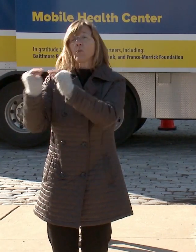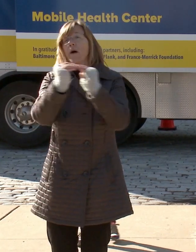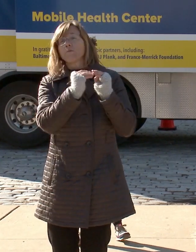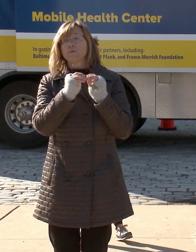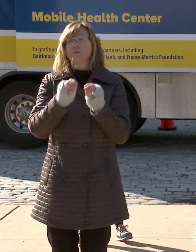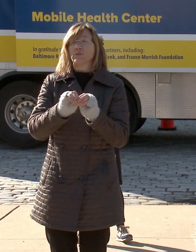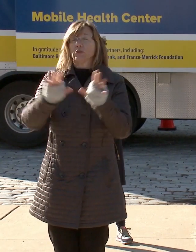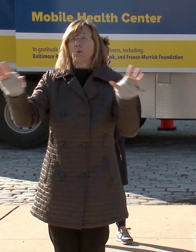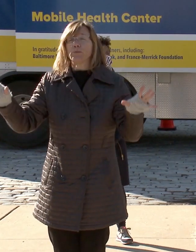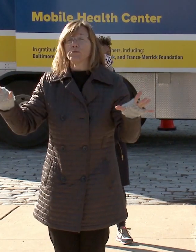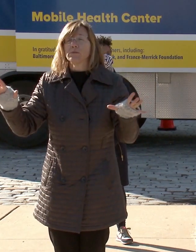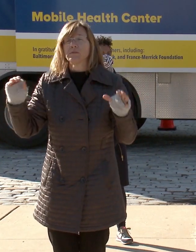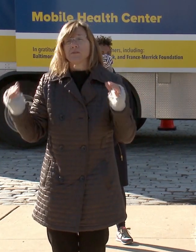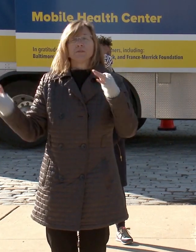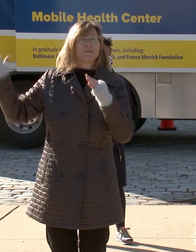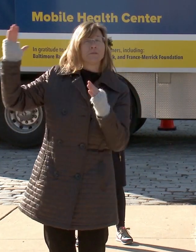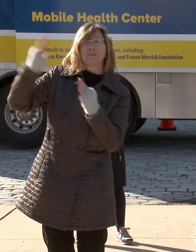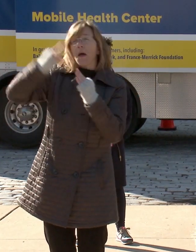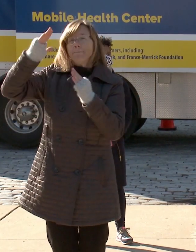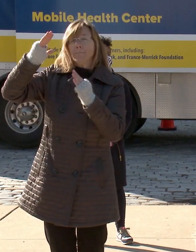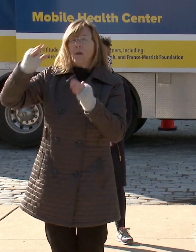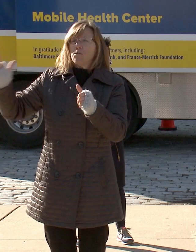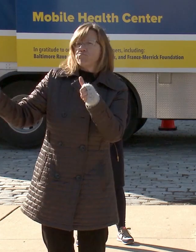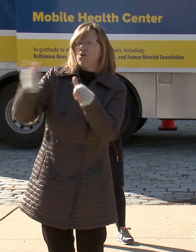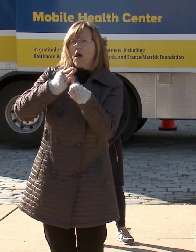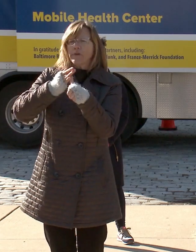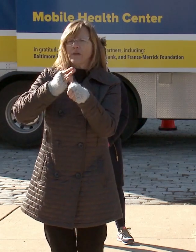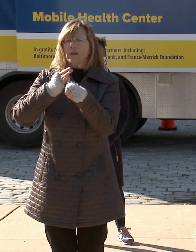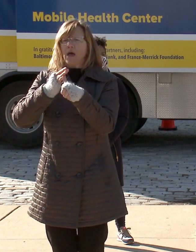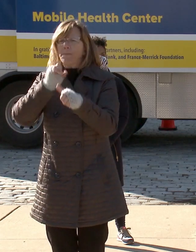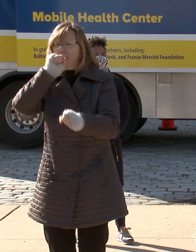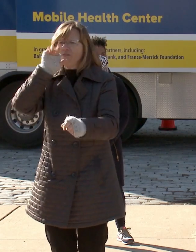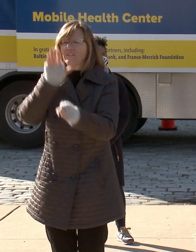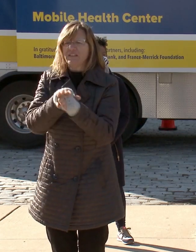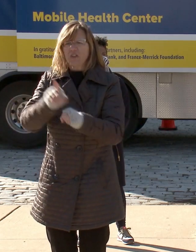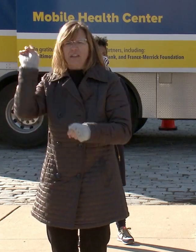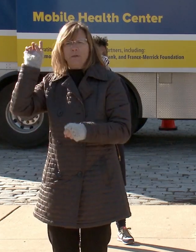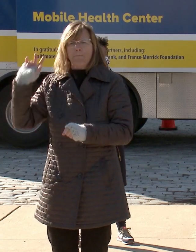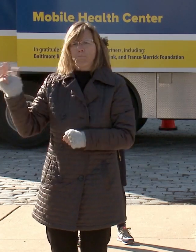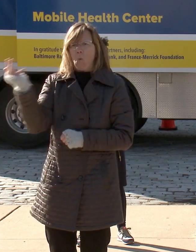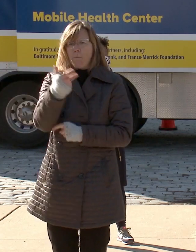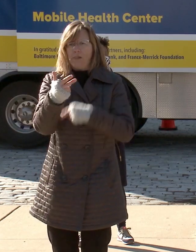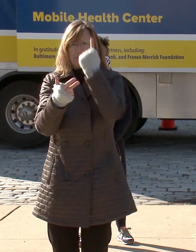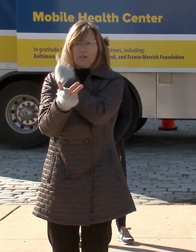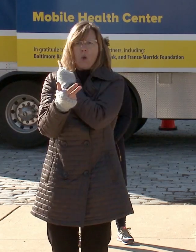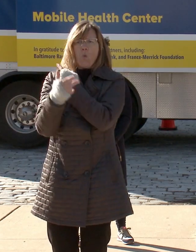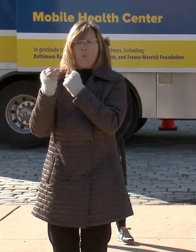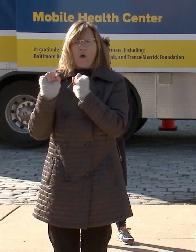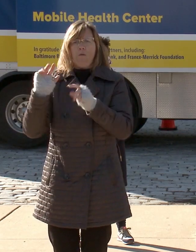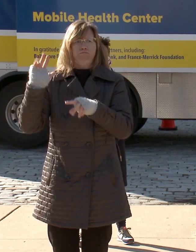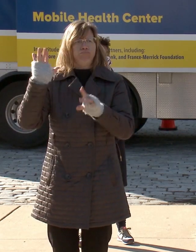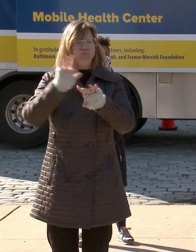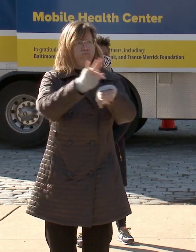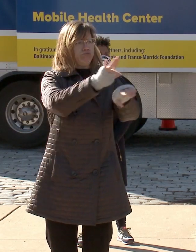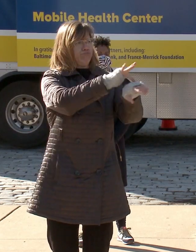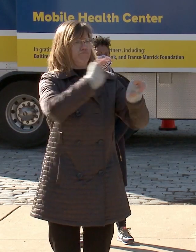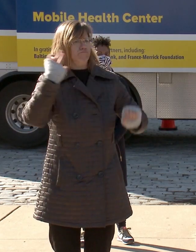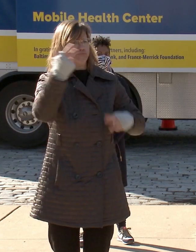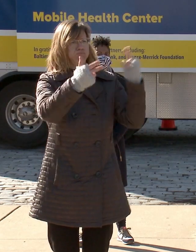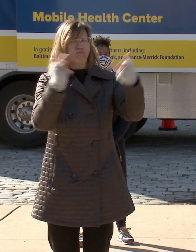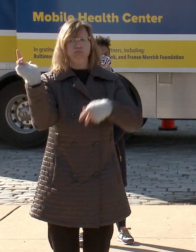top priority, I am confident that this mobile strategy will help us reach Baltimoreans as we continue through